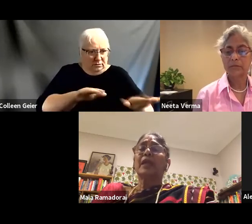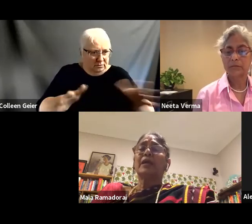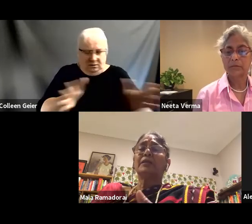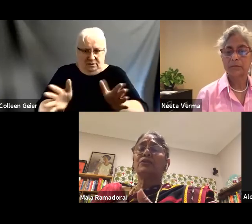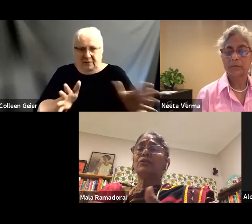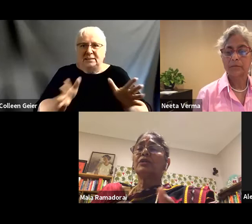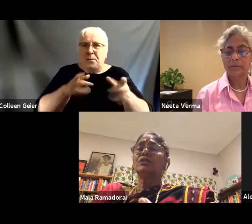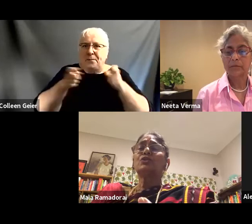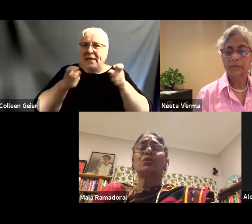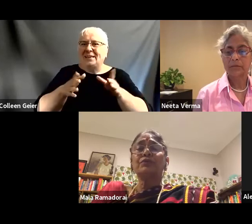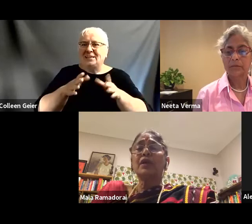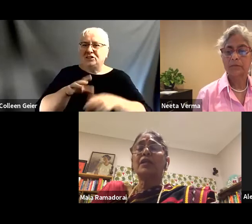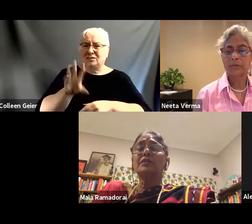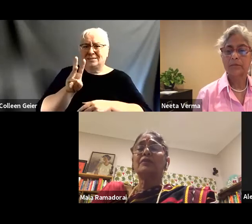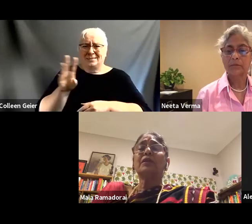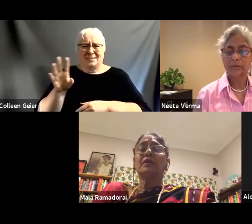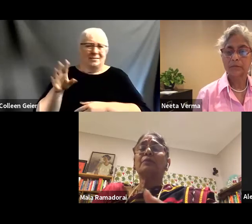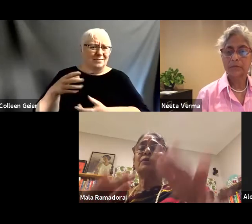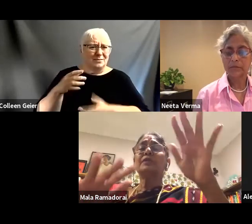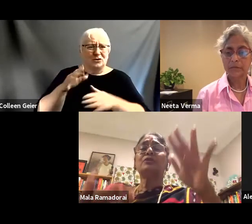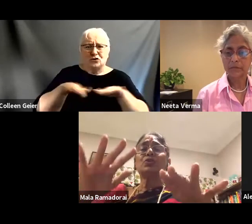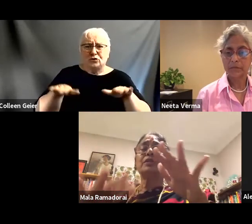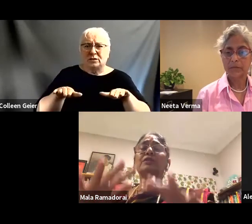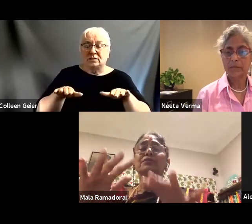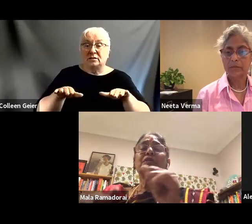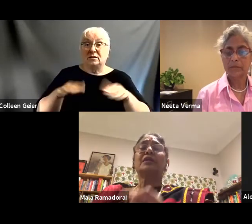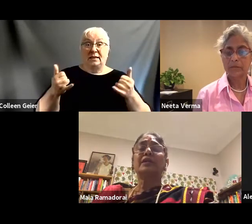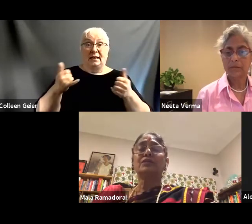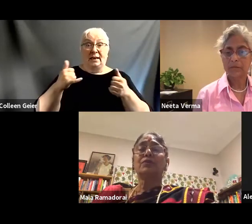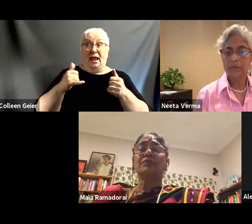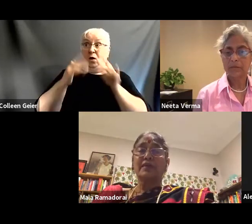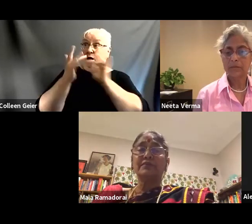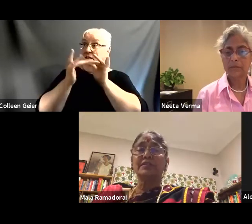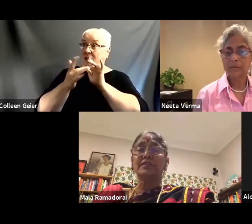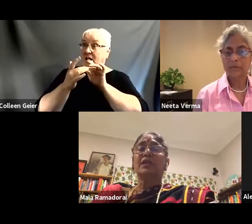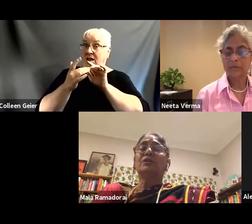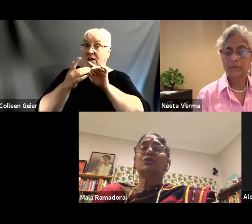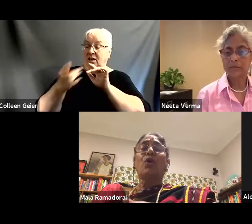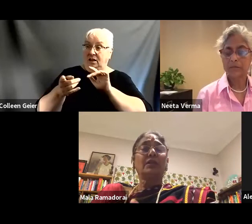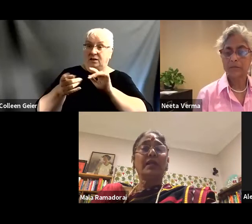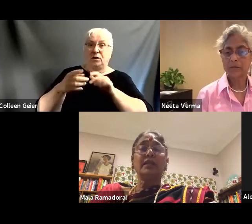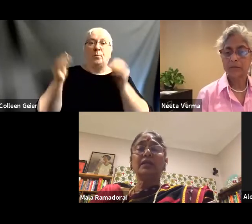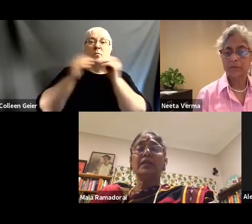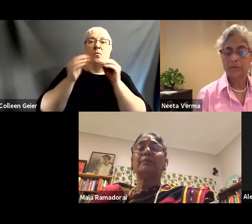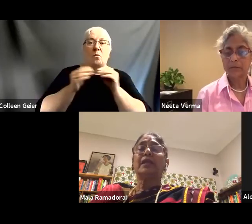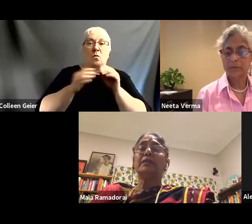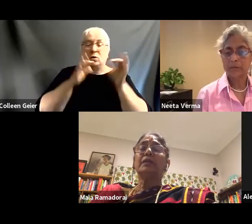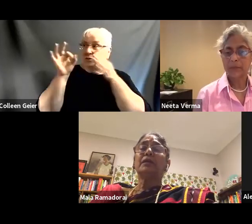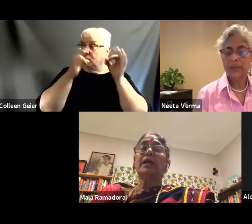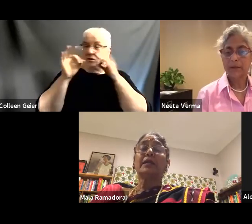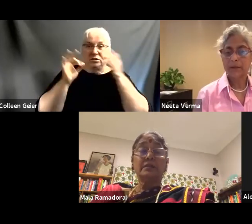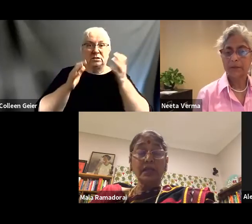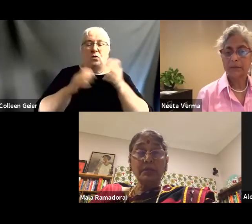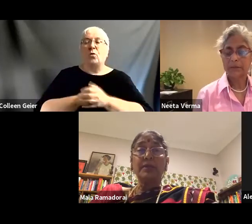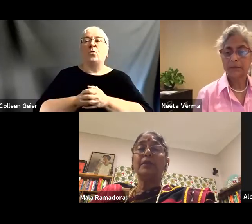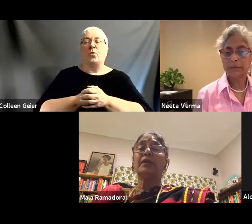complaining that, it's so difficult even here because there are so many different kinds of levels. So online learning and blended